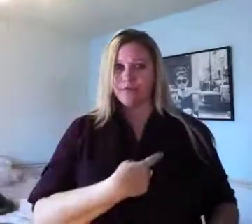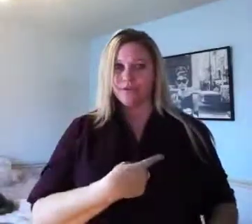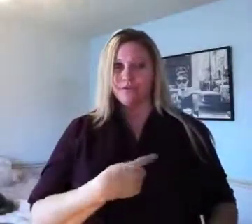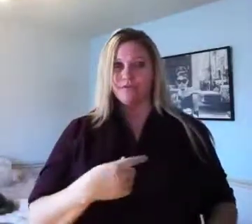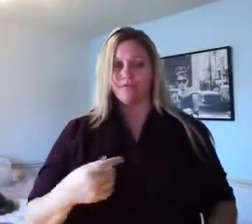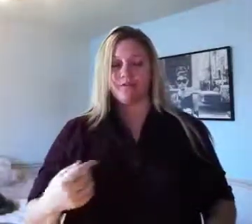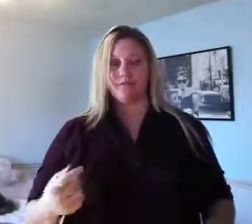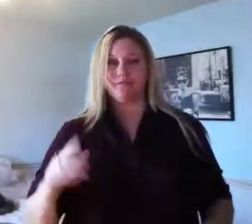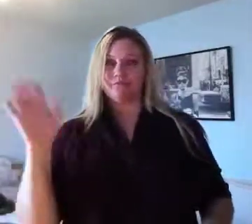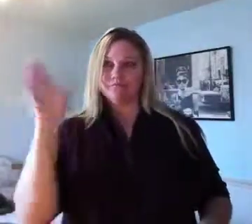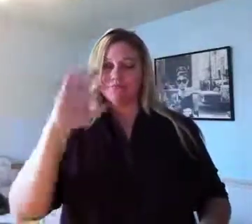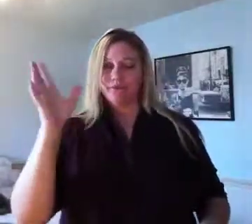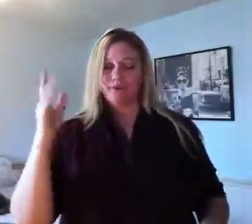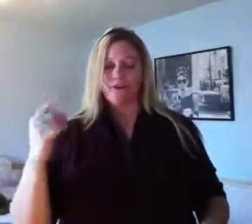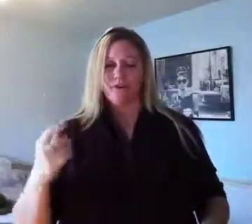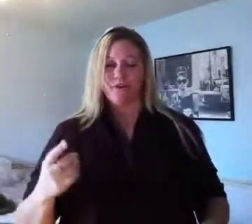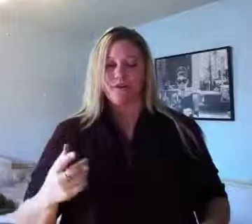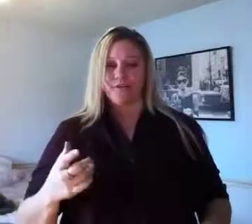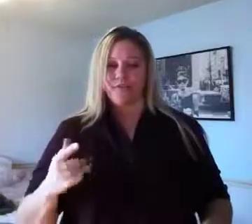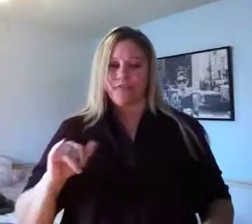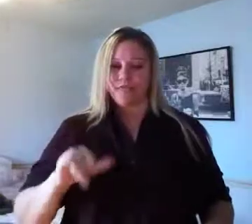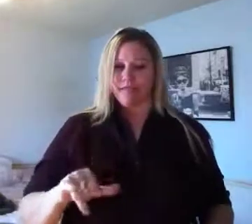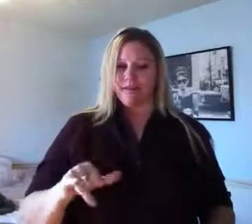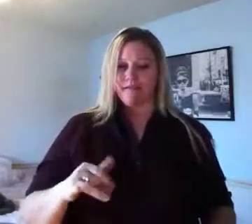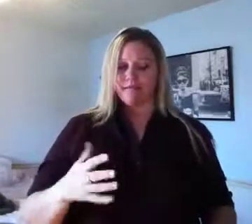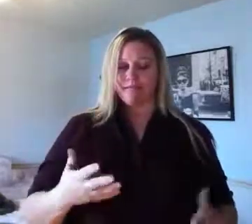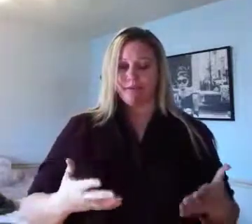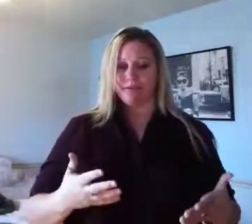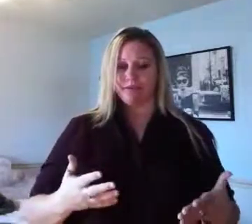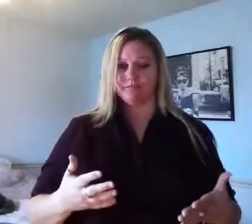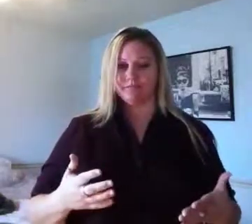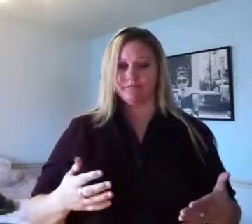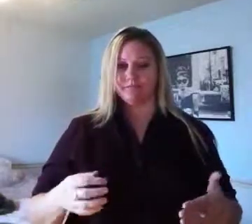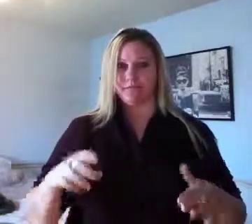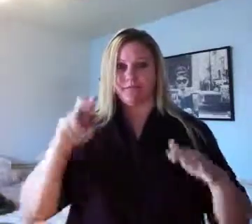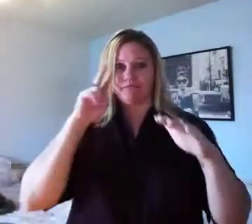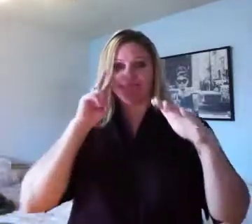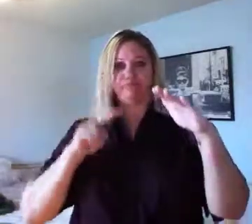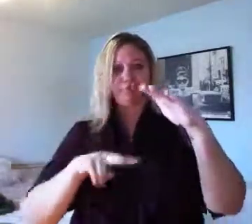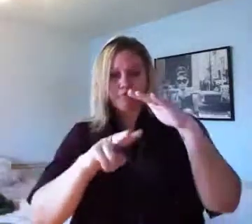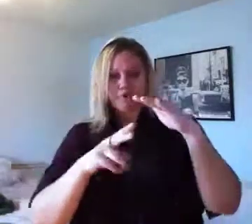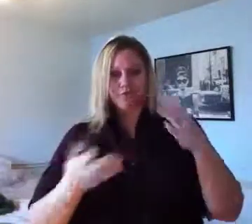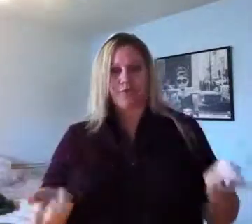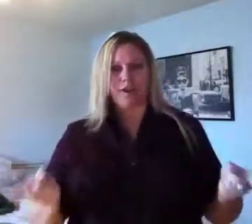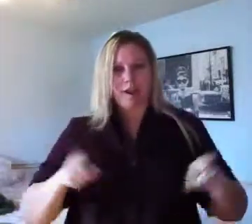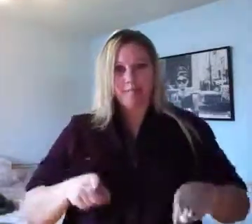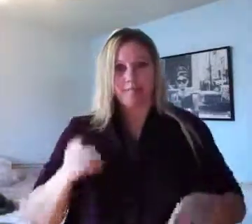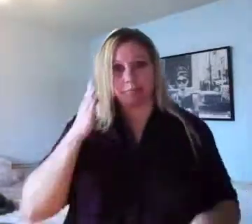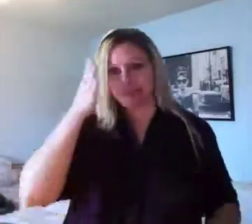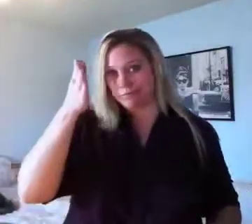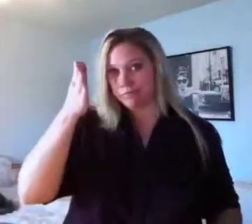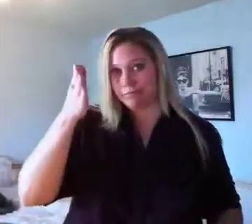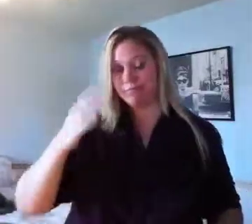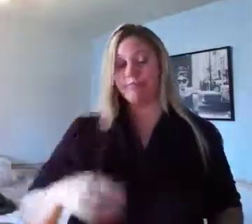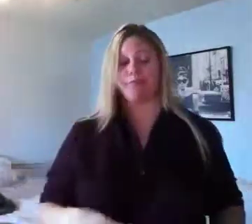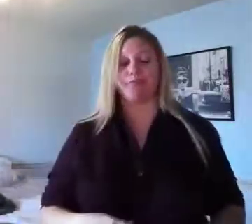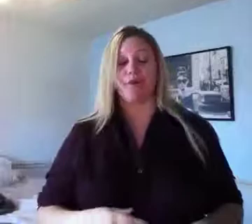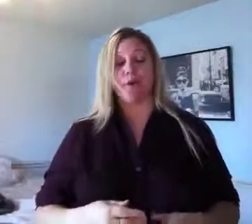So that was an indication of what was to come. We were about 1 hour outside of Anchorage, Alaska, to the